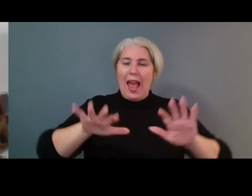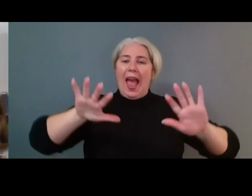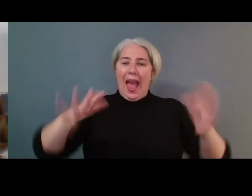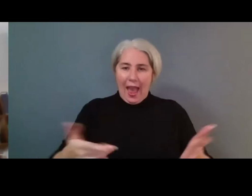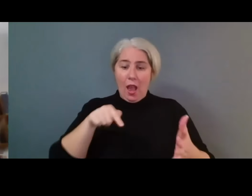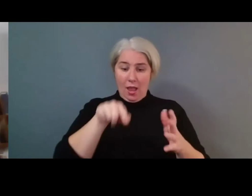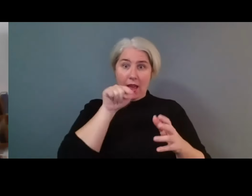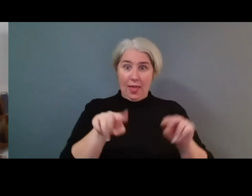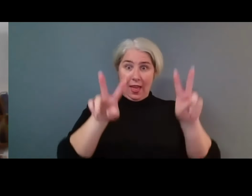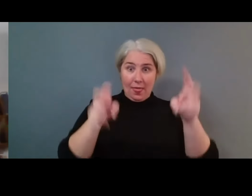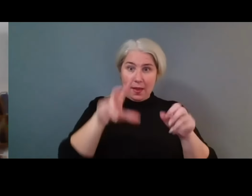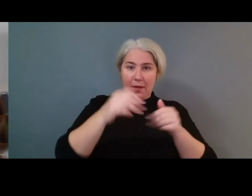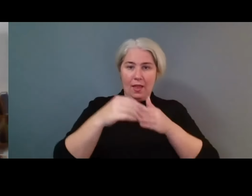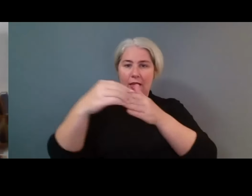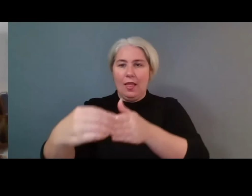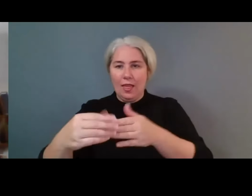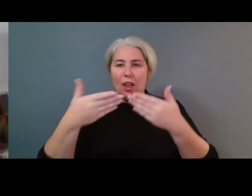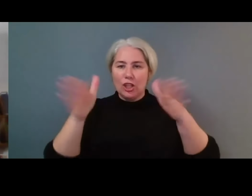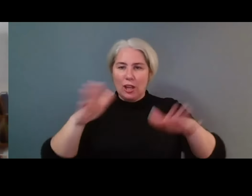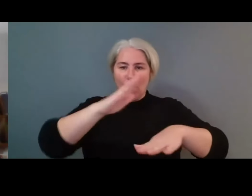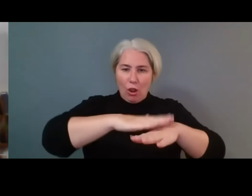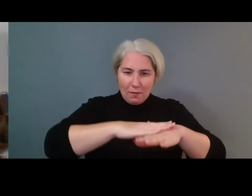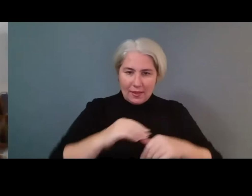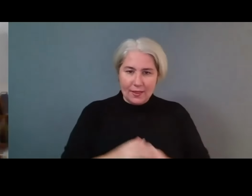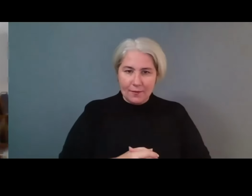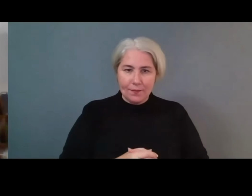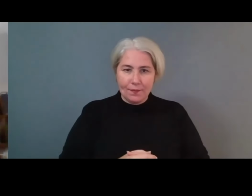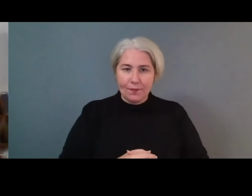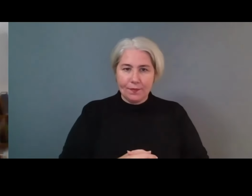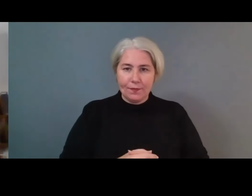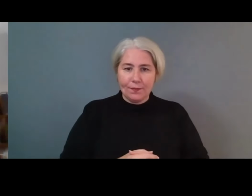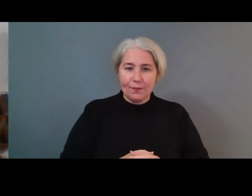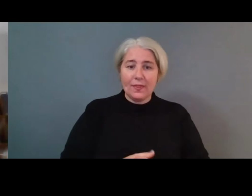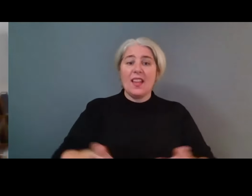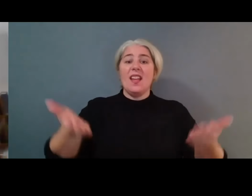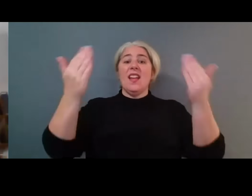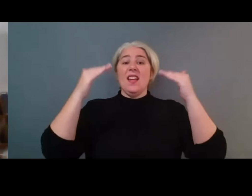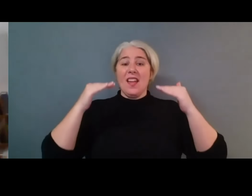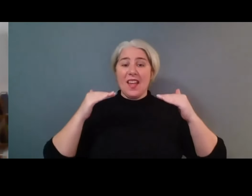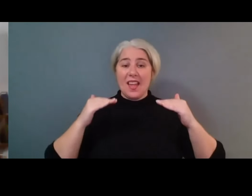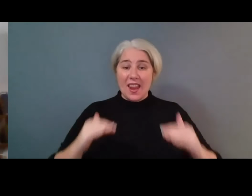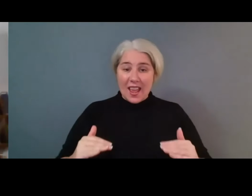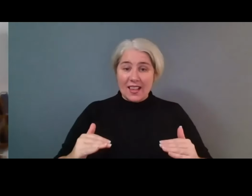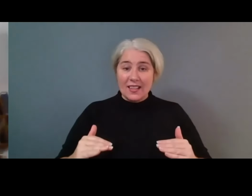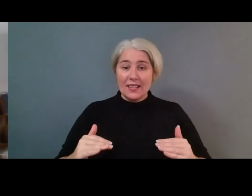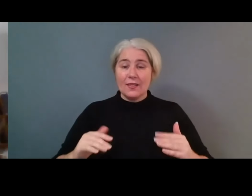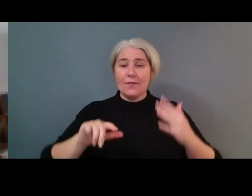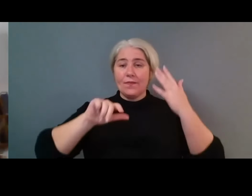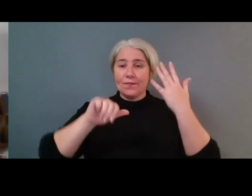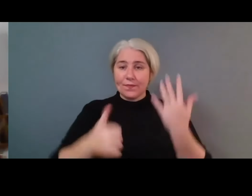the sixth instrument is general statements, that is more on actual topics like the pandemic or